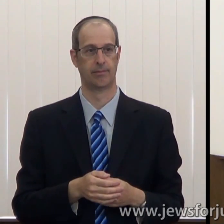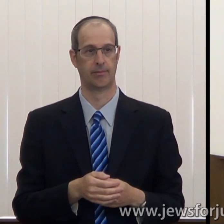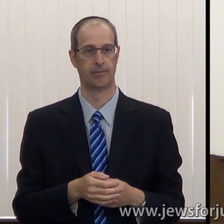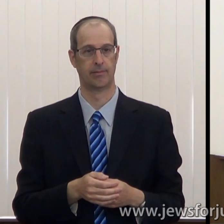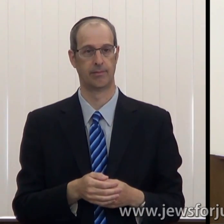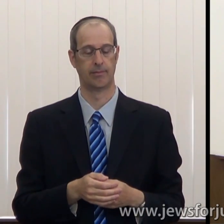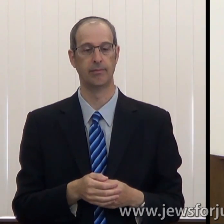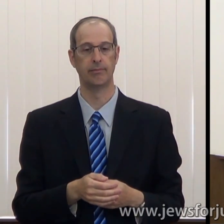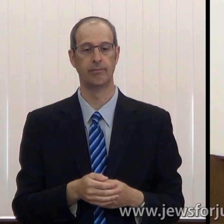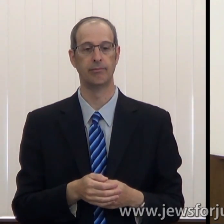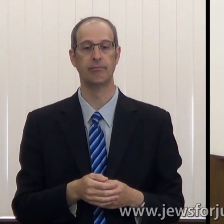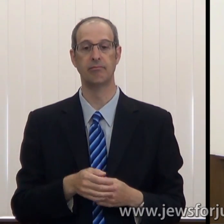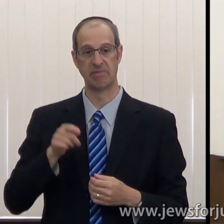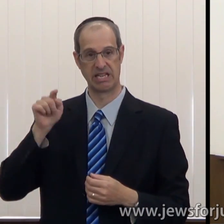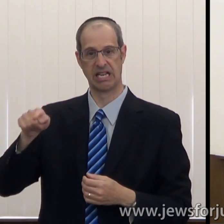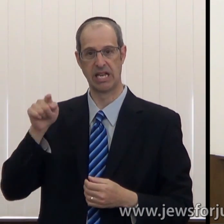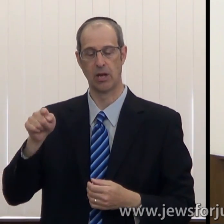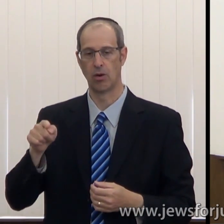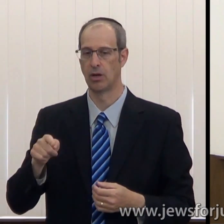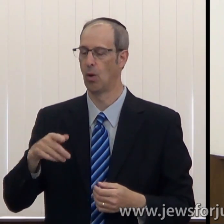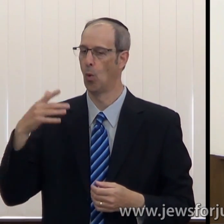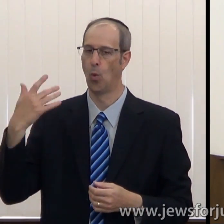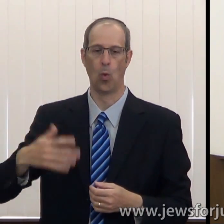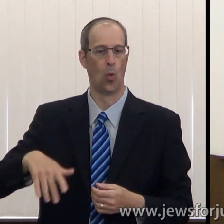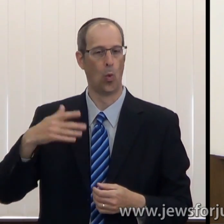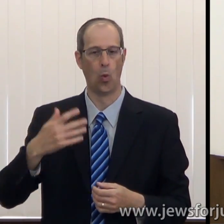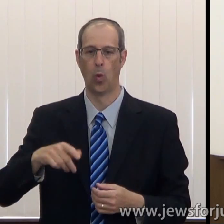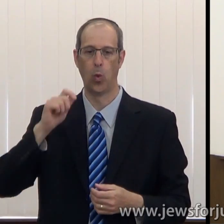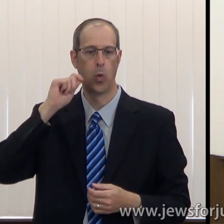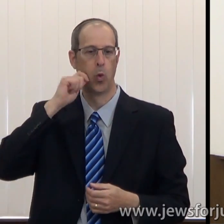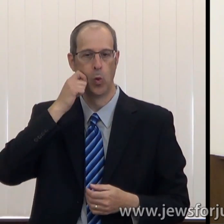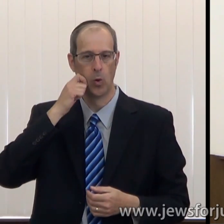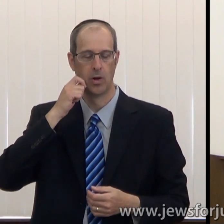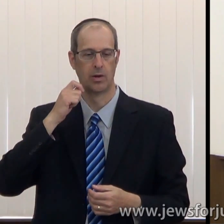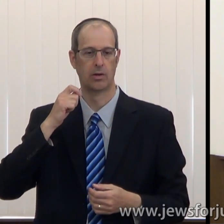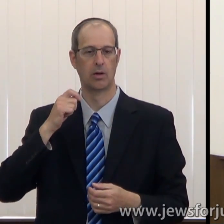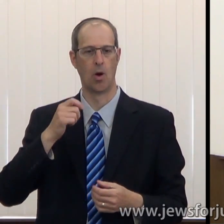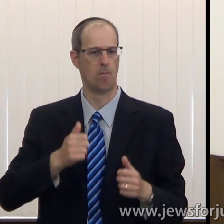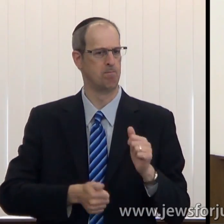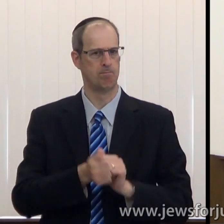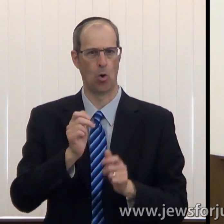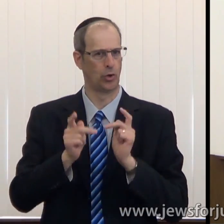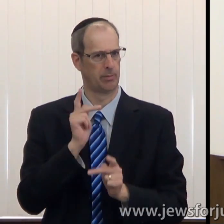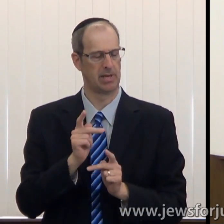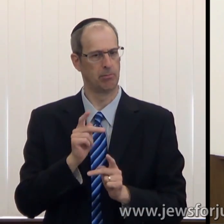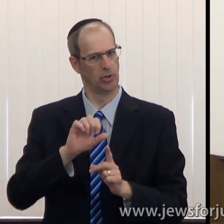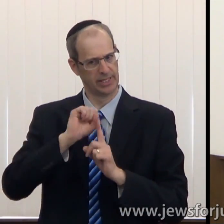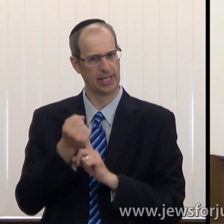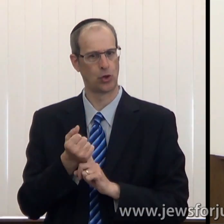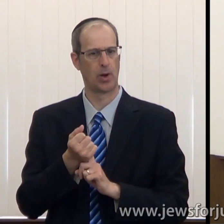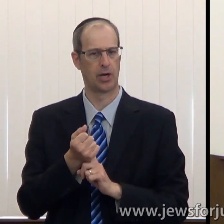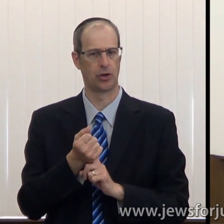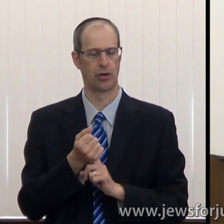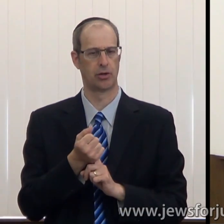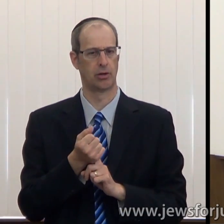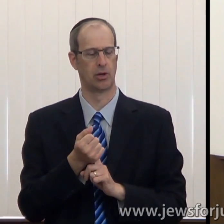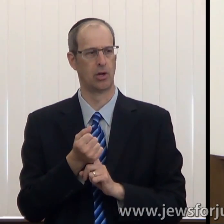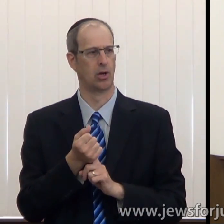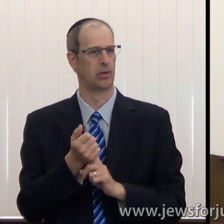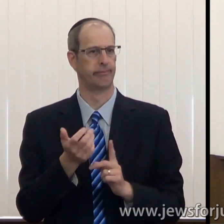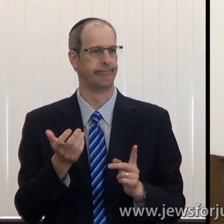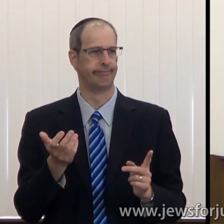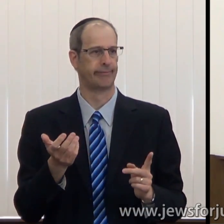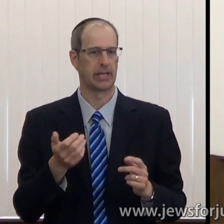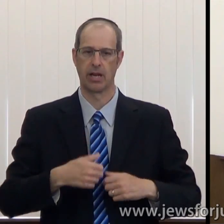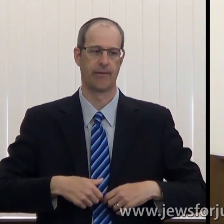What he did was amazing, because most people in that situation would have